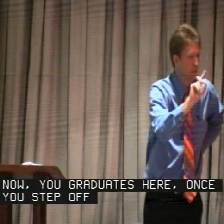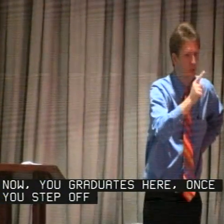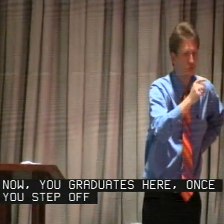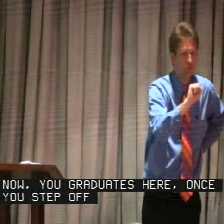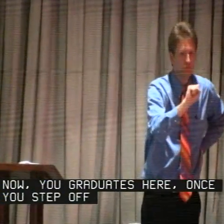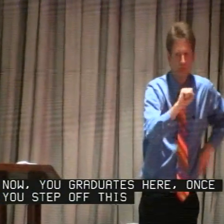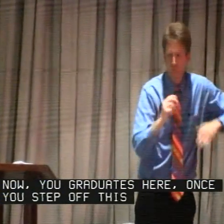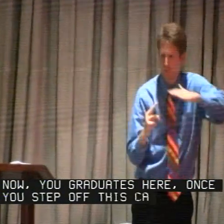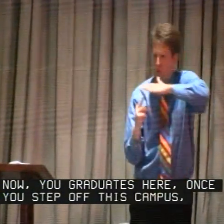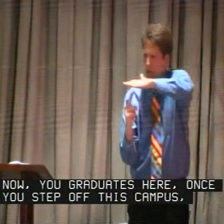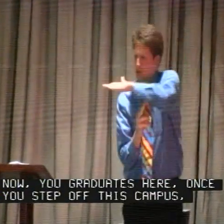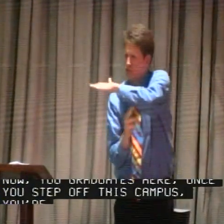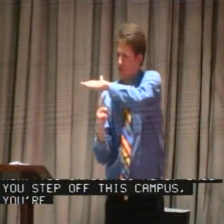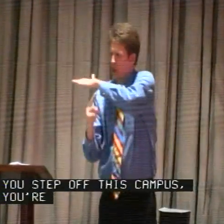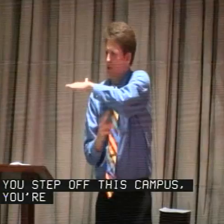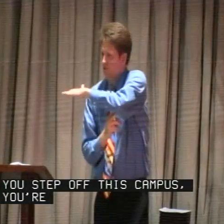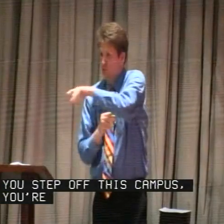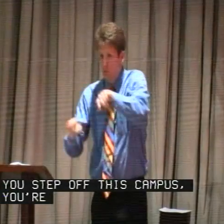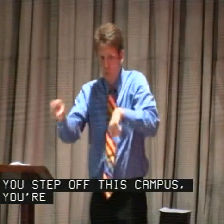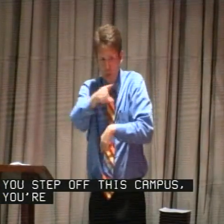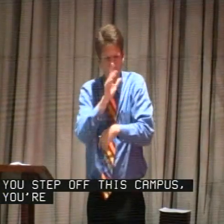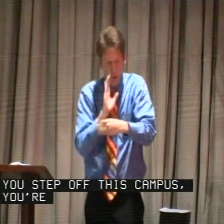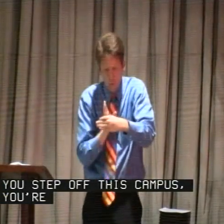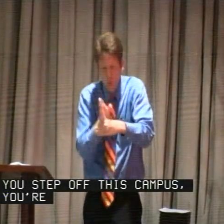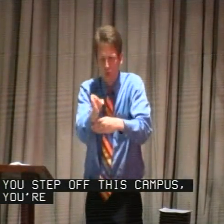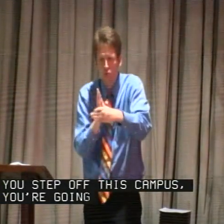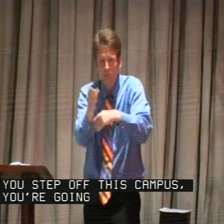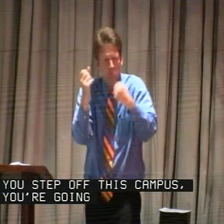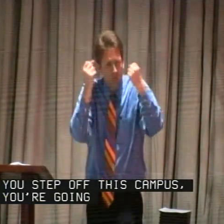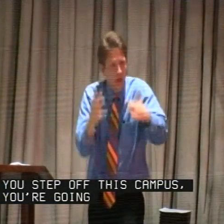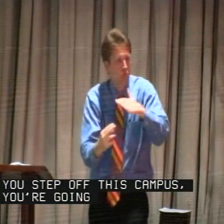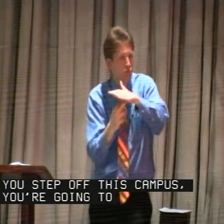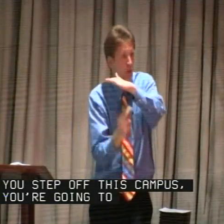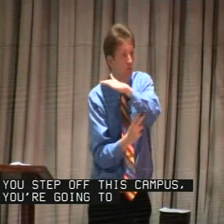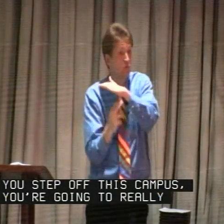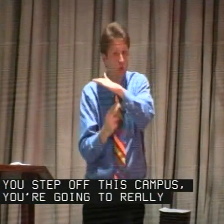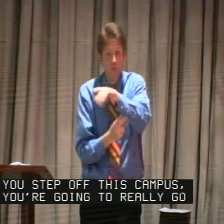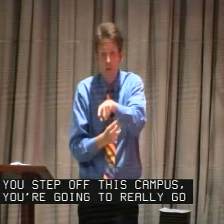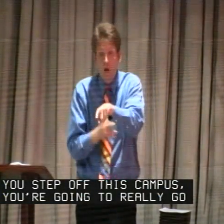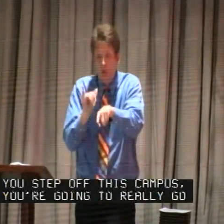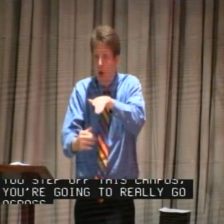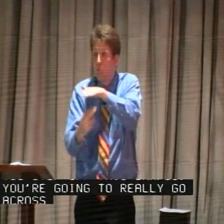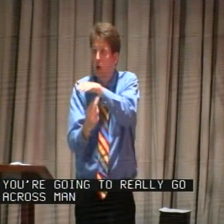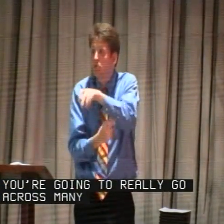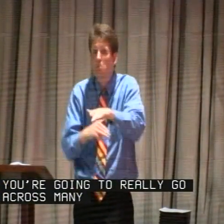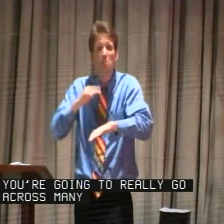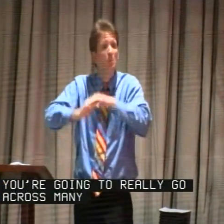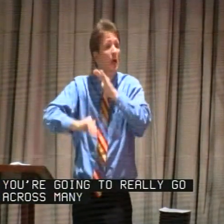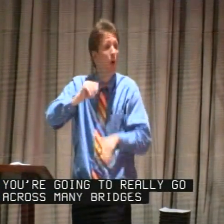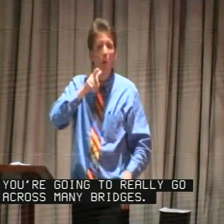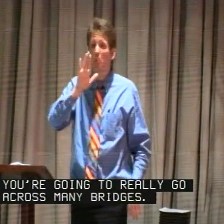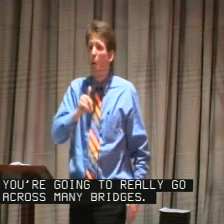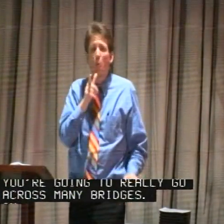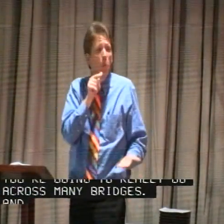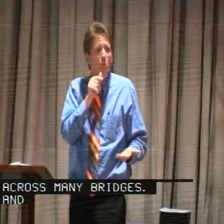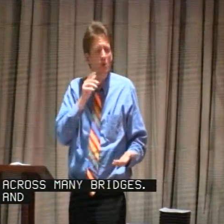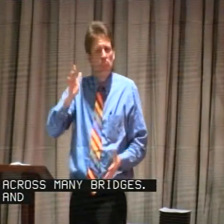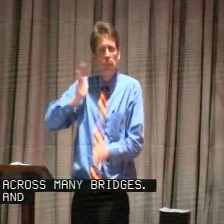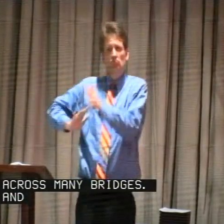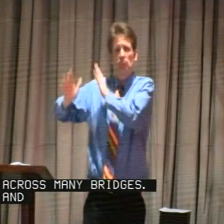to really go across many bridges. And you cross them many days of your life. And crossing these bridges, they